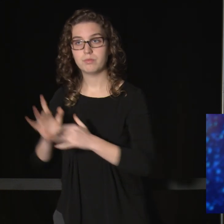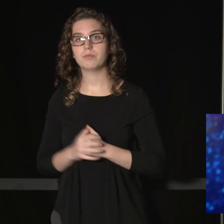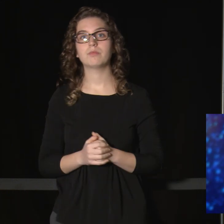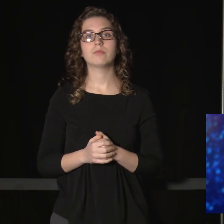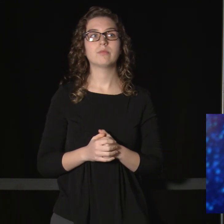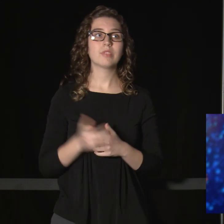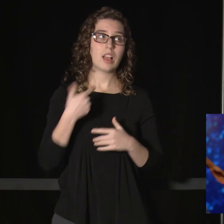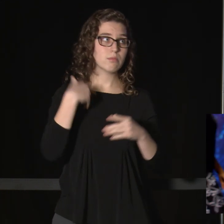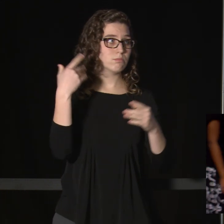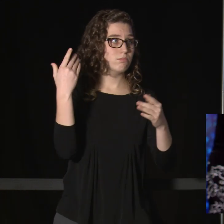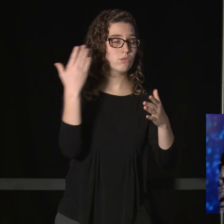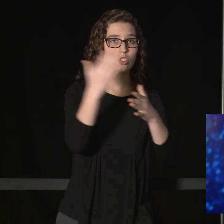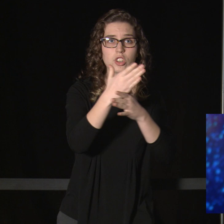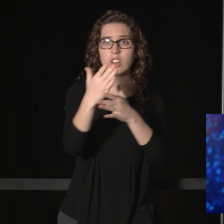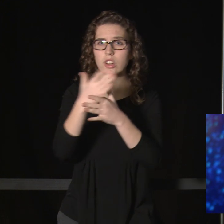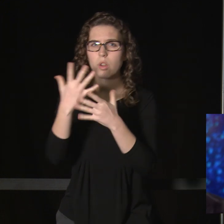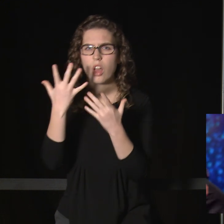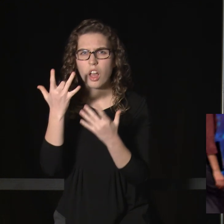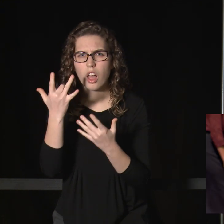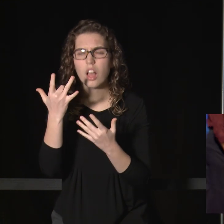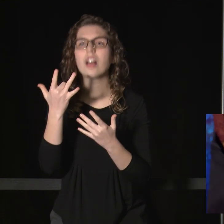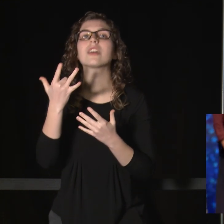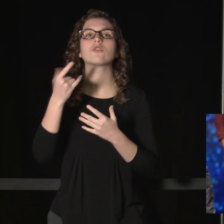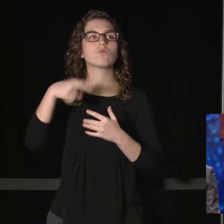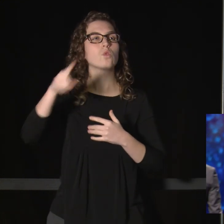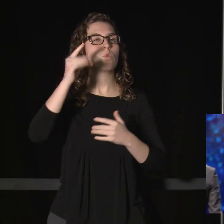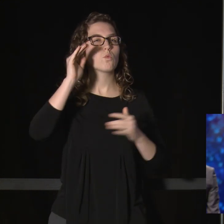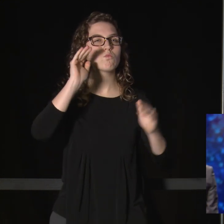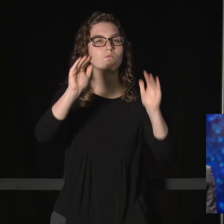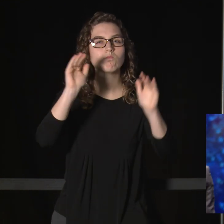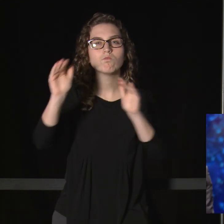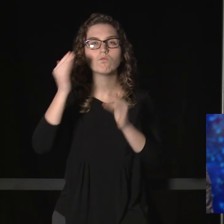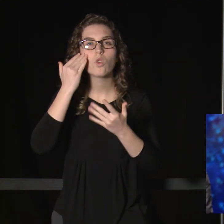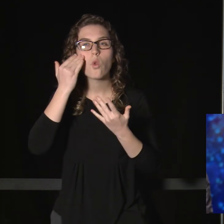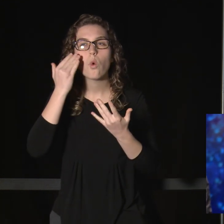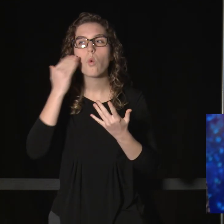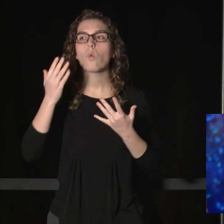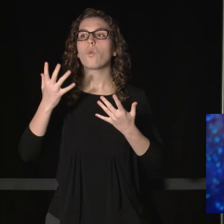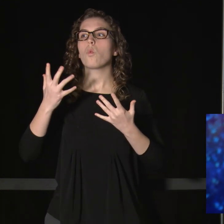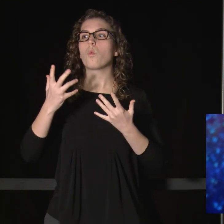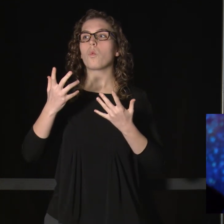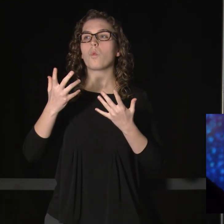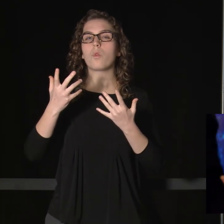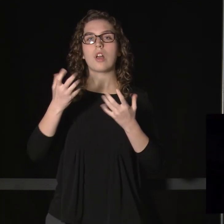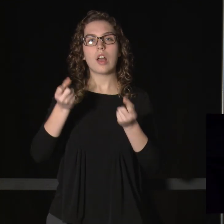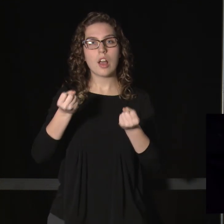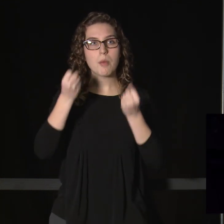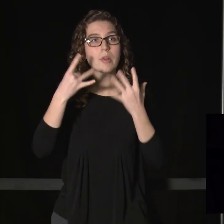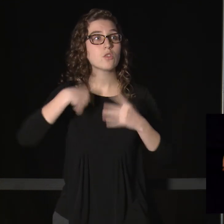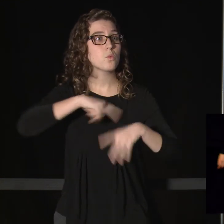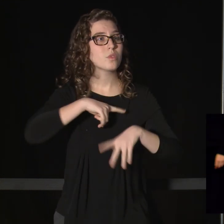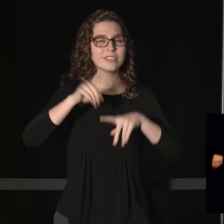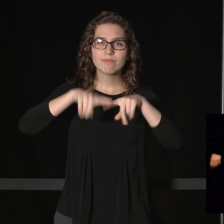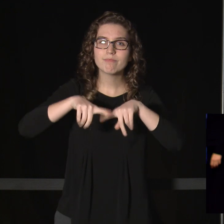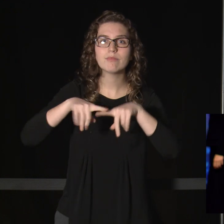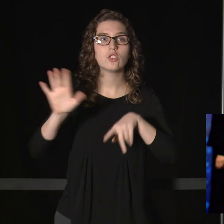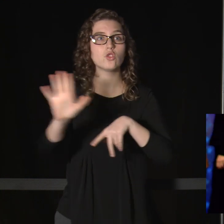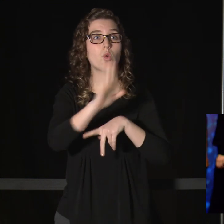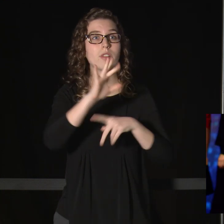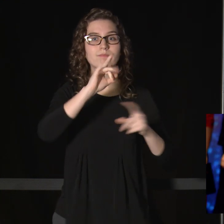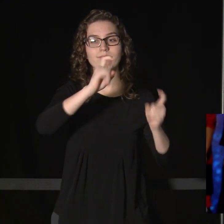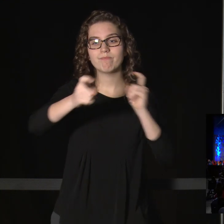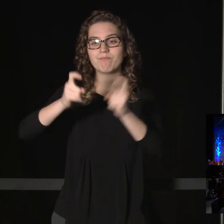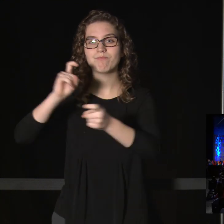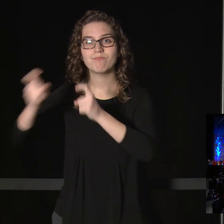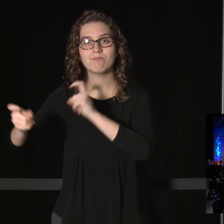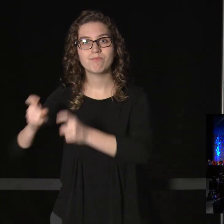this with you so you're all aware what it takes and what our need is and how much we depend on your donations to make this possible. I mean, I